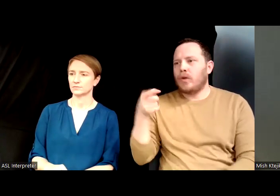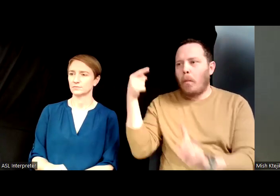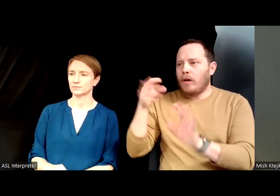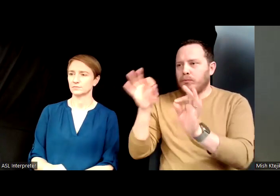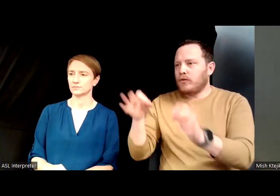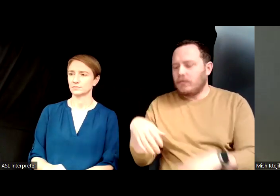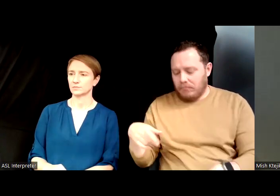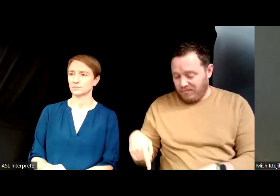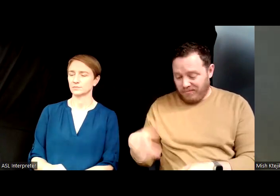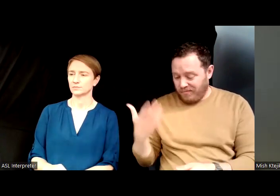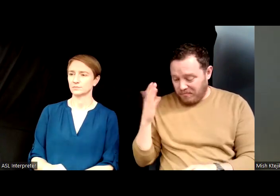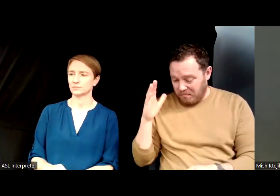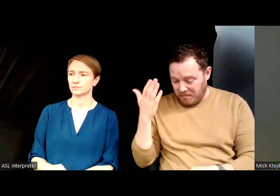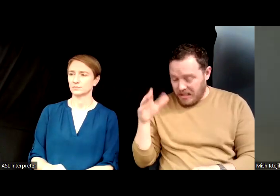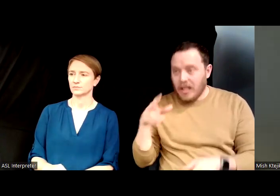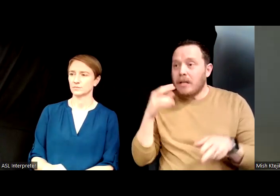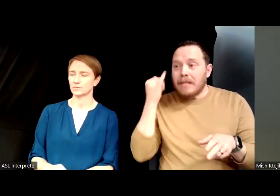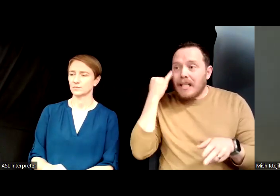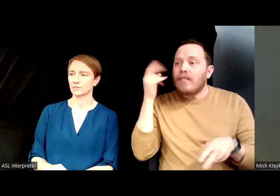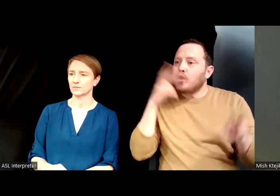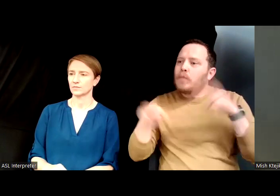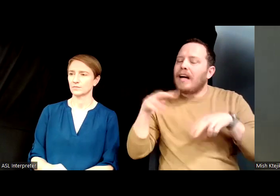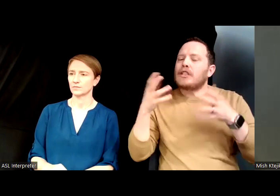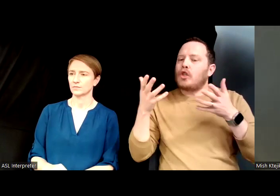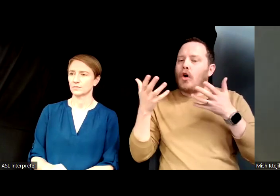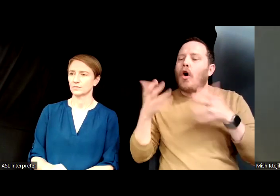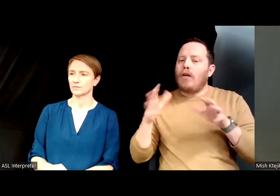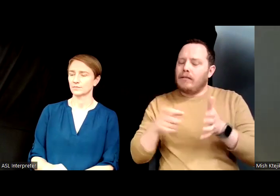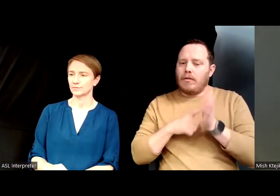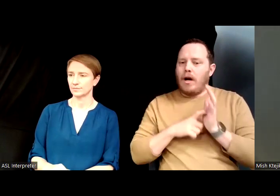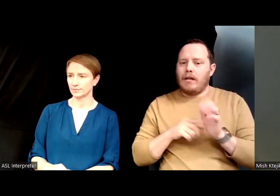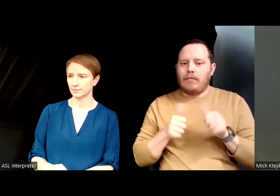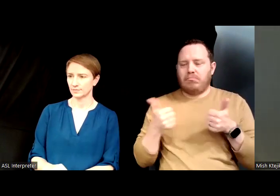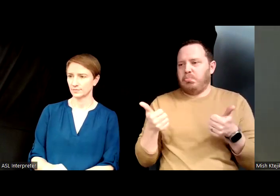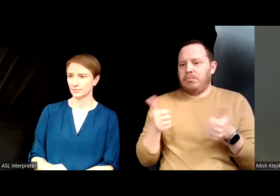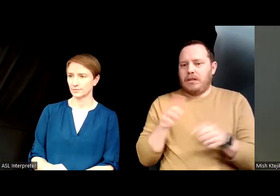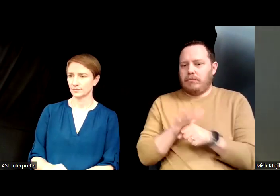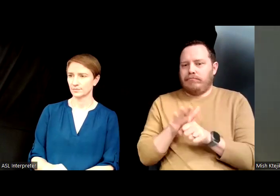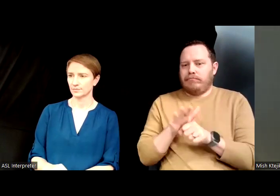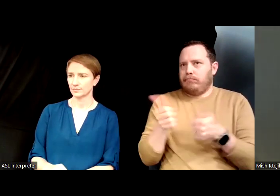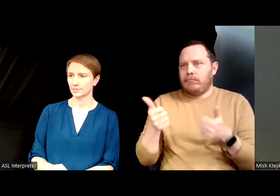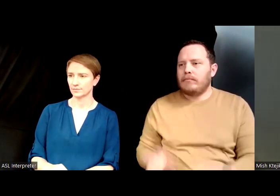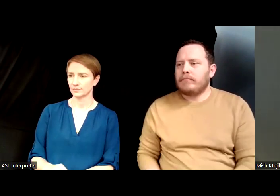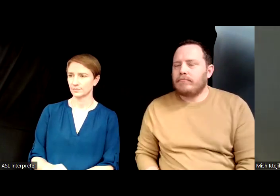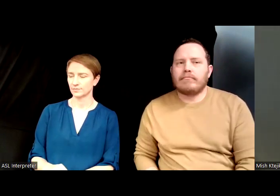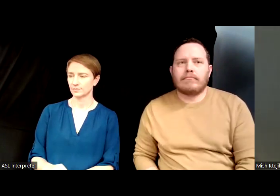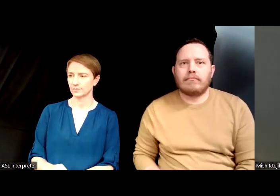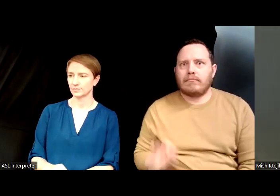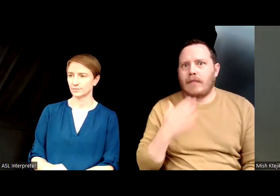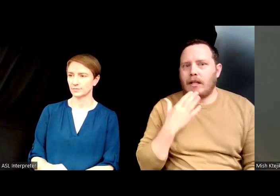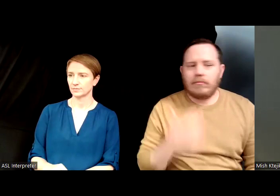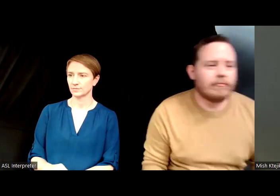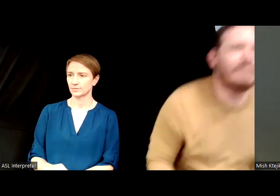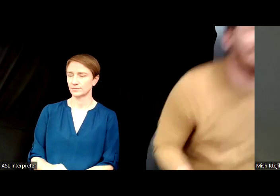that, that they are complying with the code of professional conduct? And it seems it's already there. It's already a requirement,